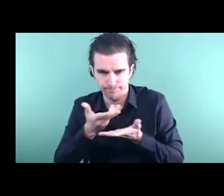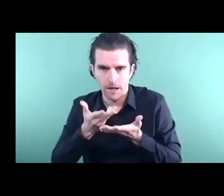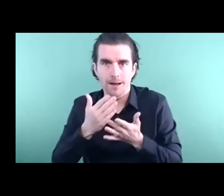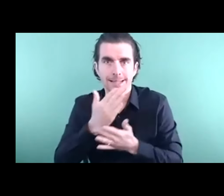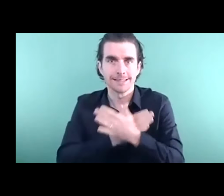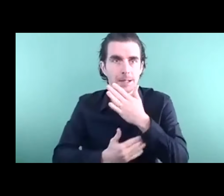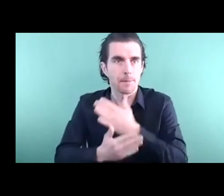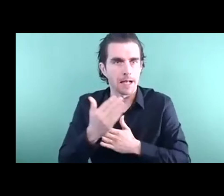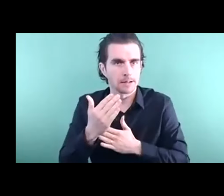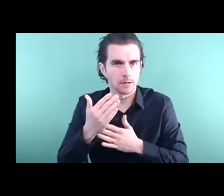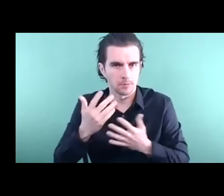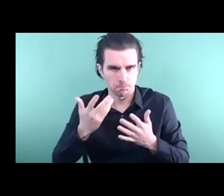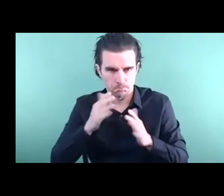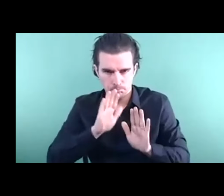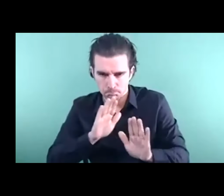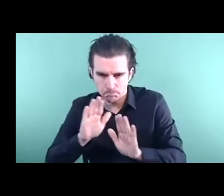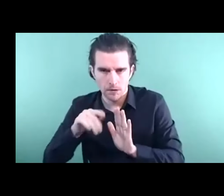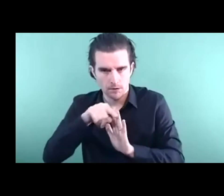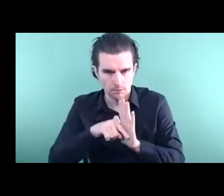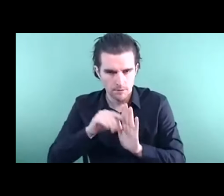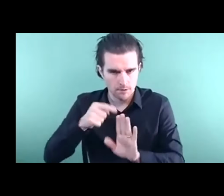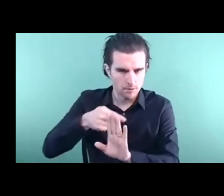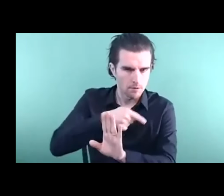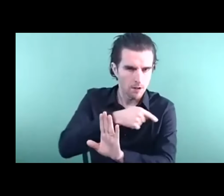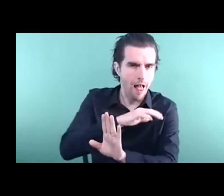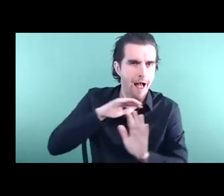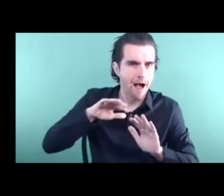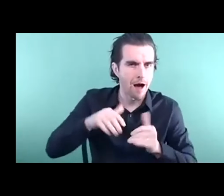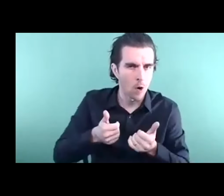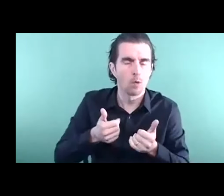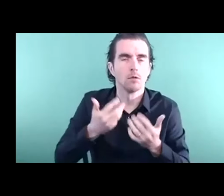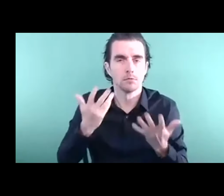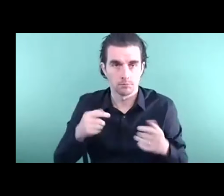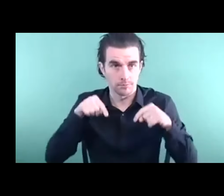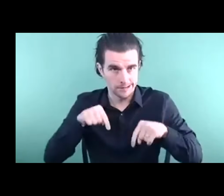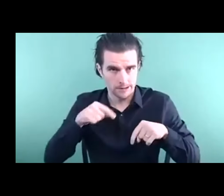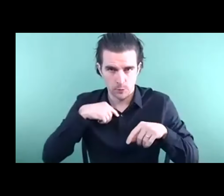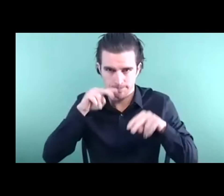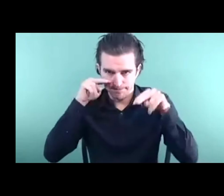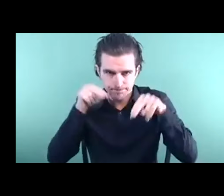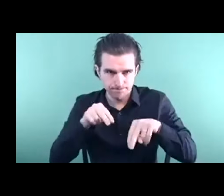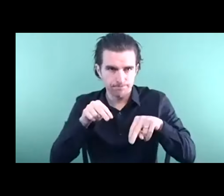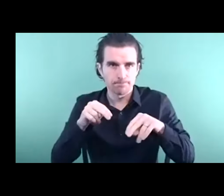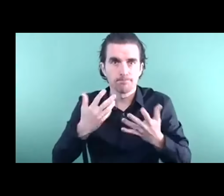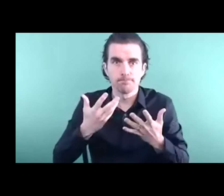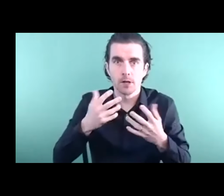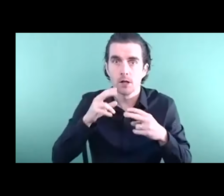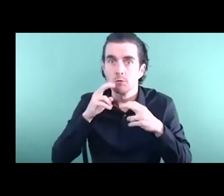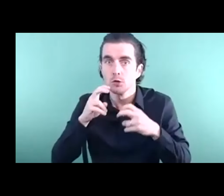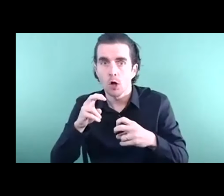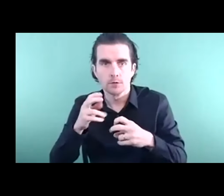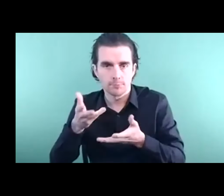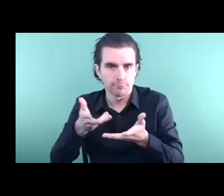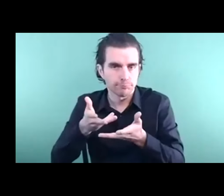at the European level, and at the national level. So we will have a very simple format. We'll have a